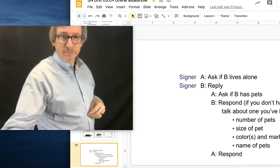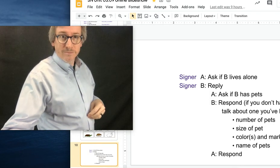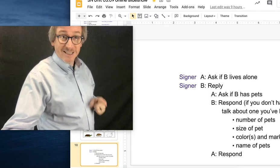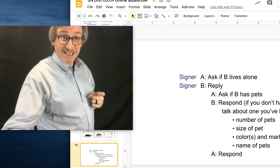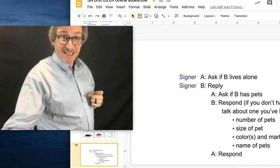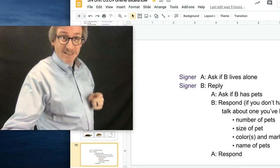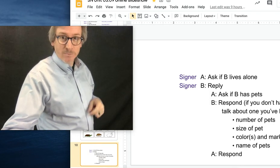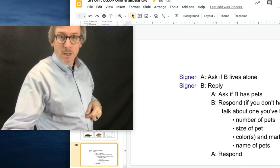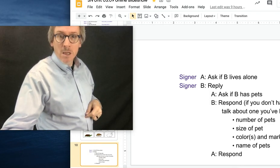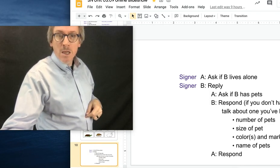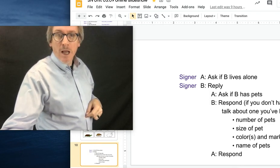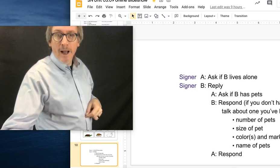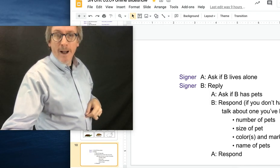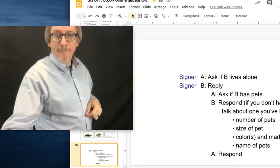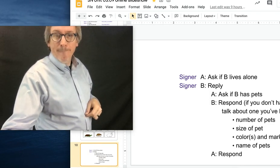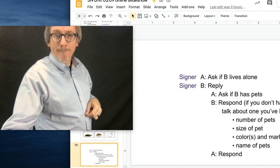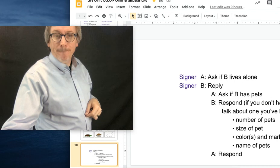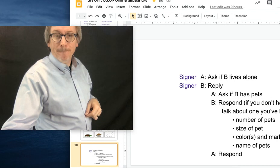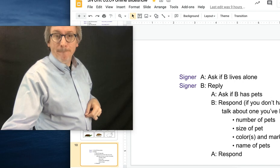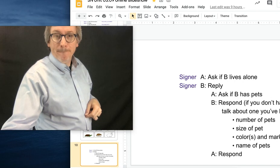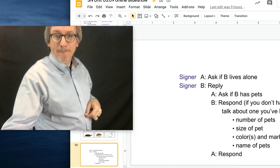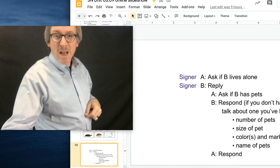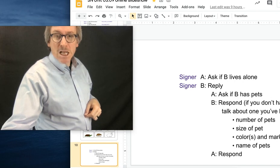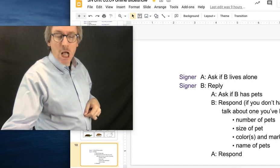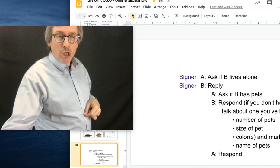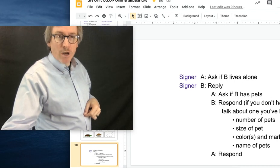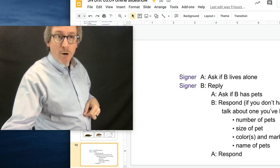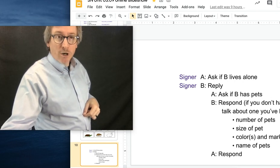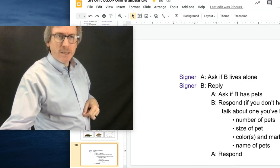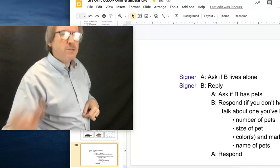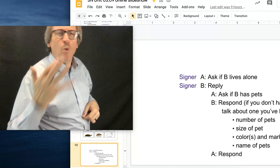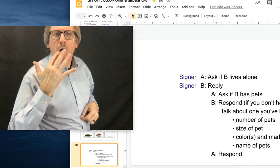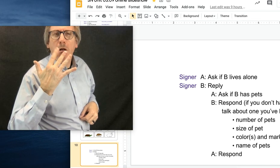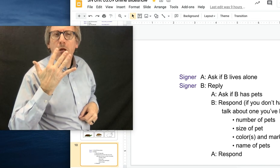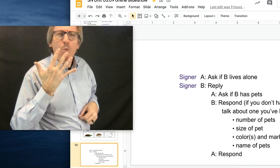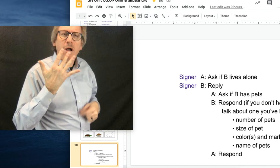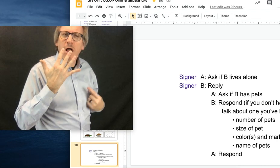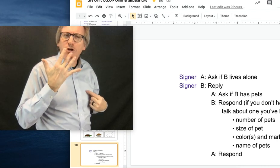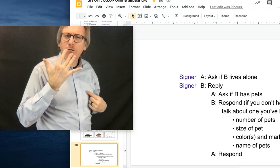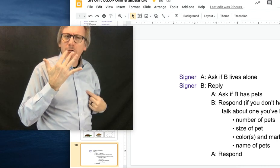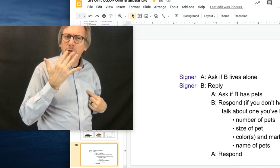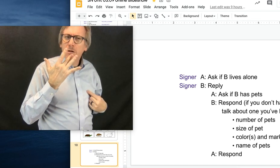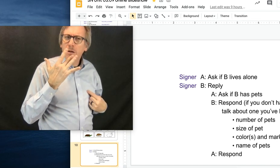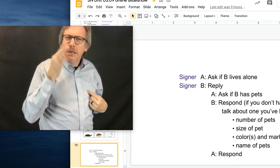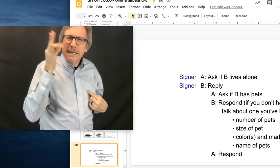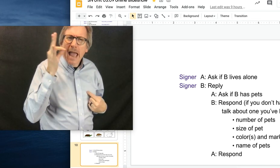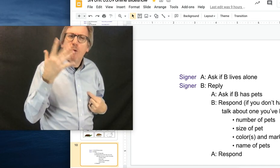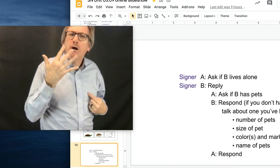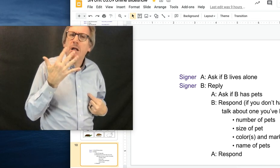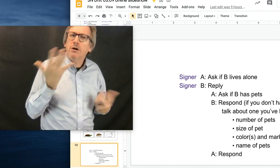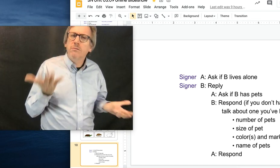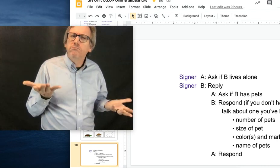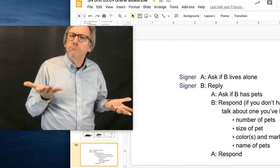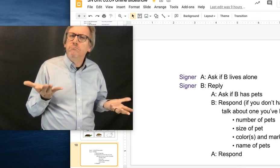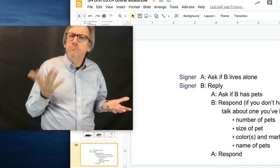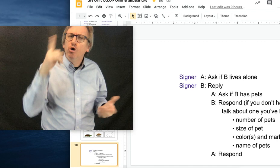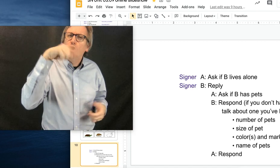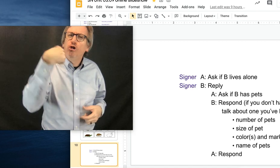commercial. Color and markings. What color? Cat, what